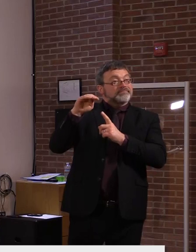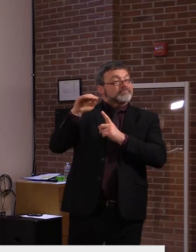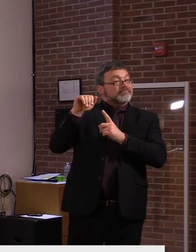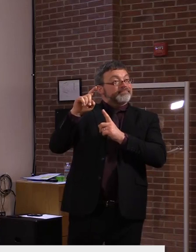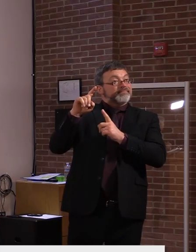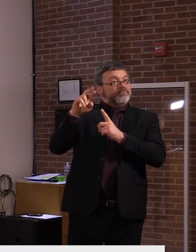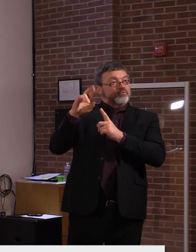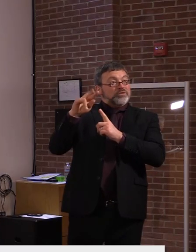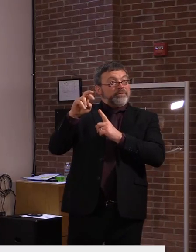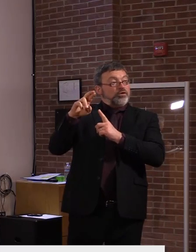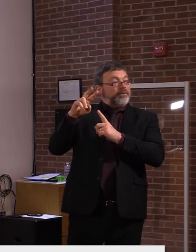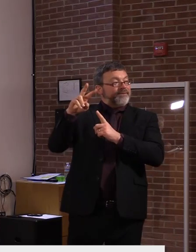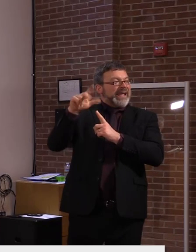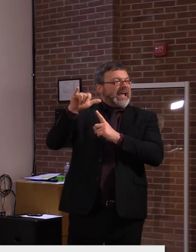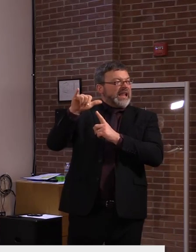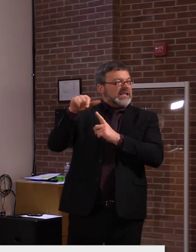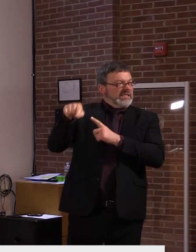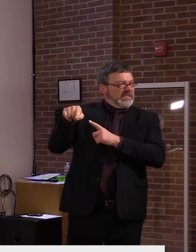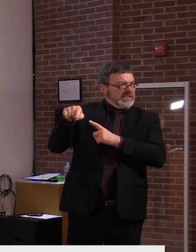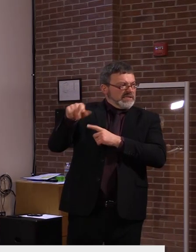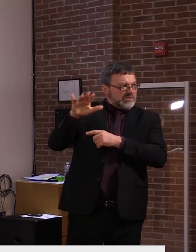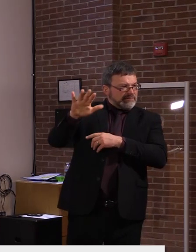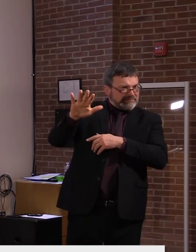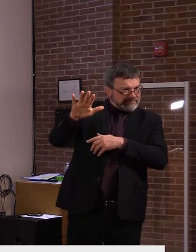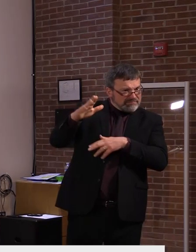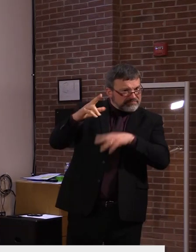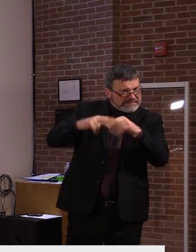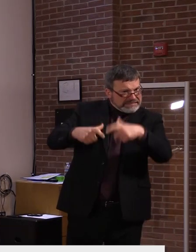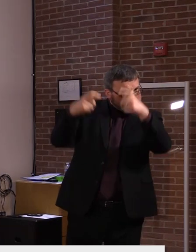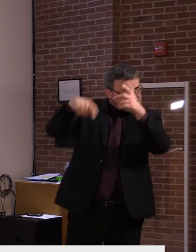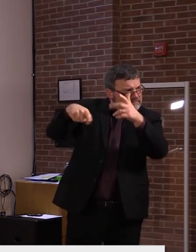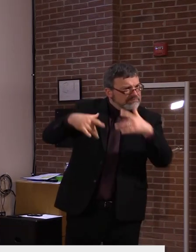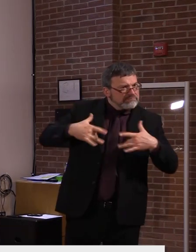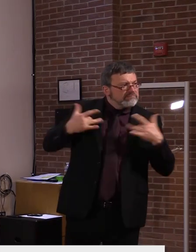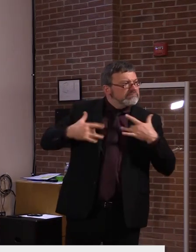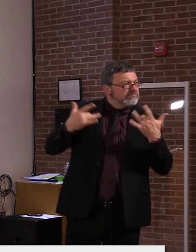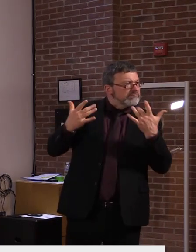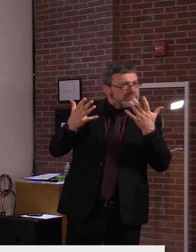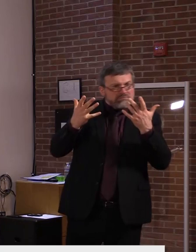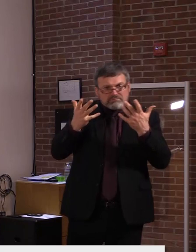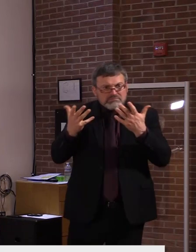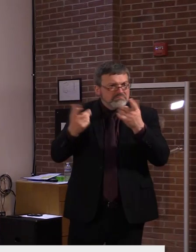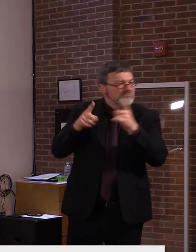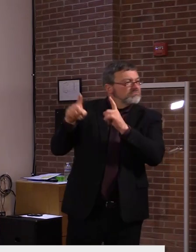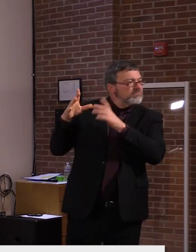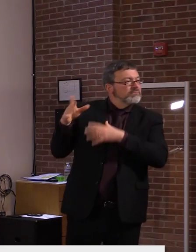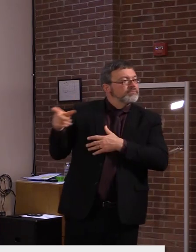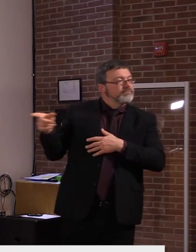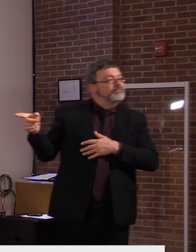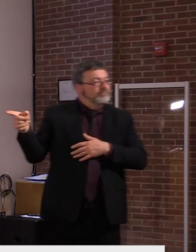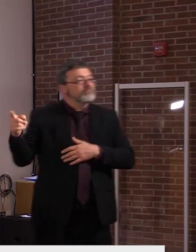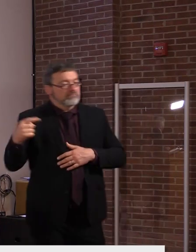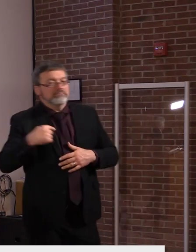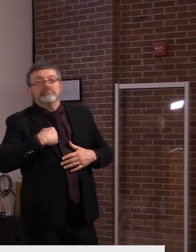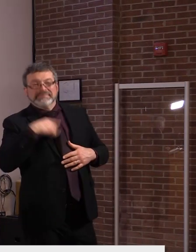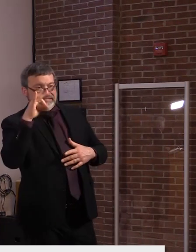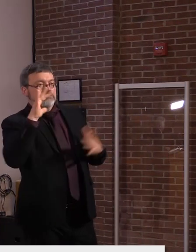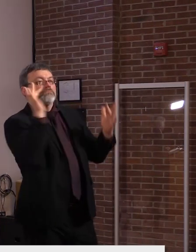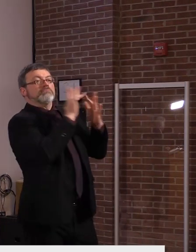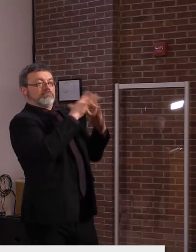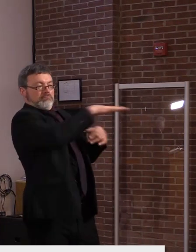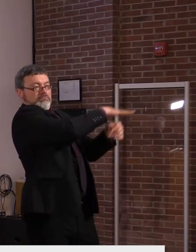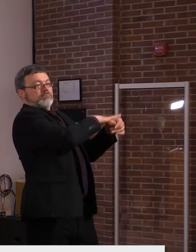Waitsfield? Sure. Facility as we move into winter? Yeah, I talked to various people within the agency, and we would